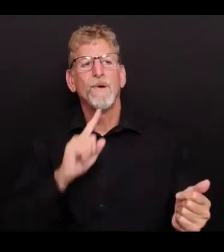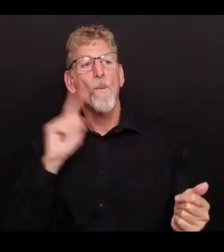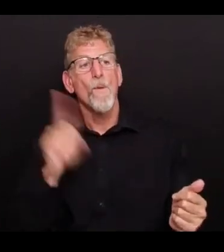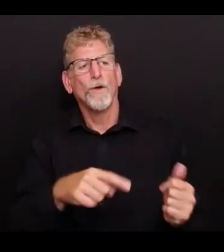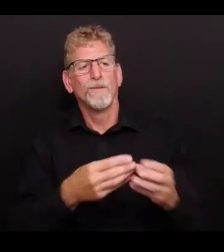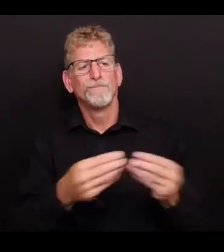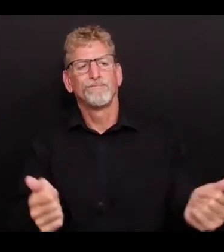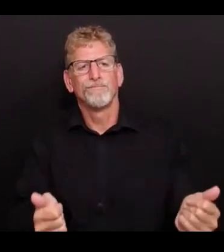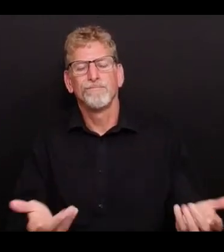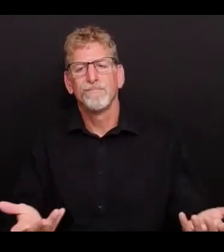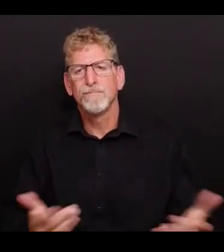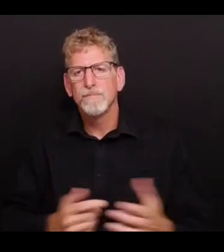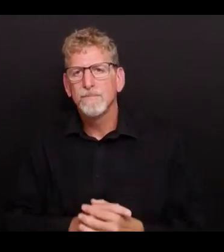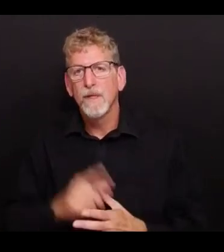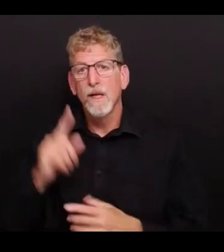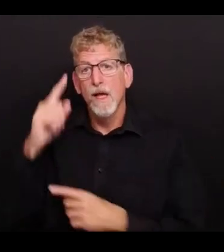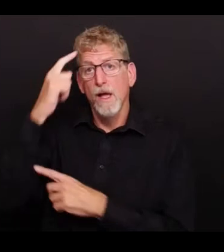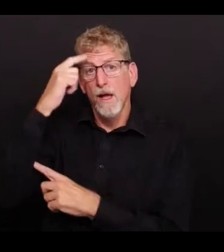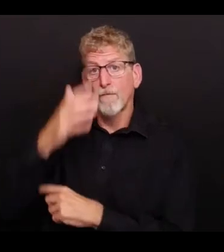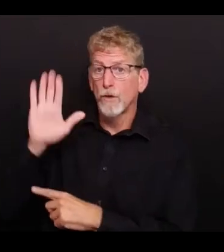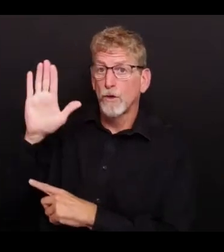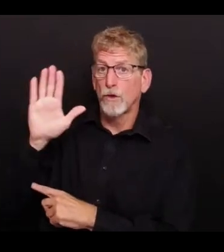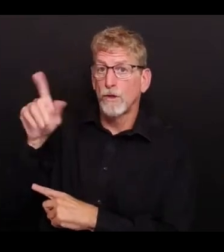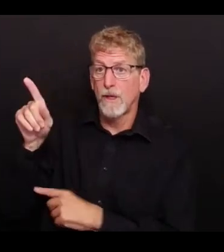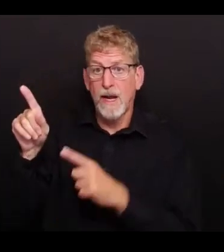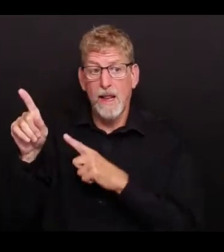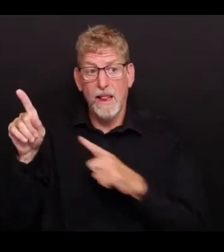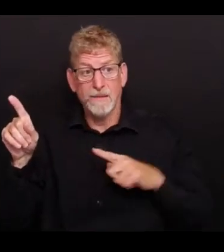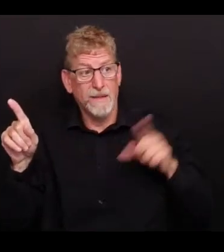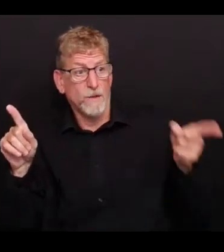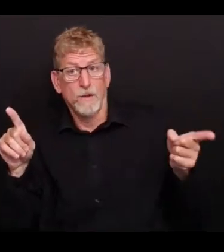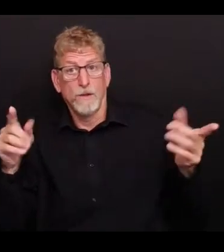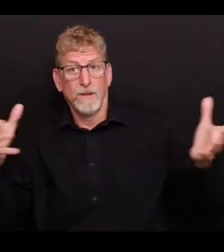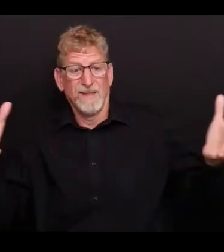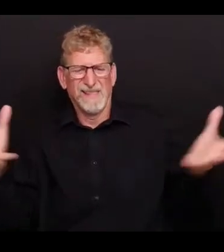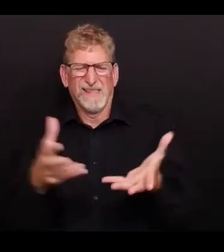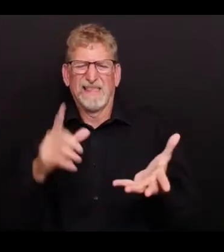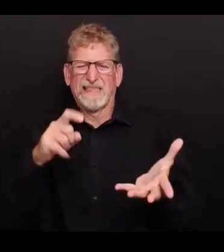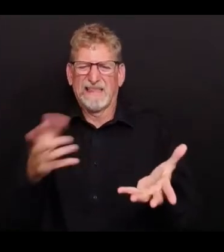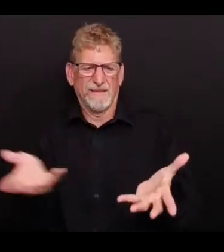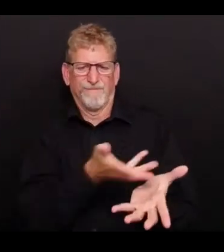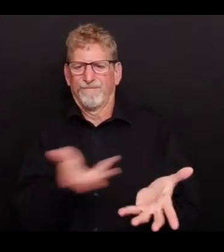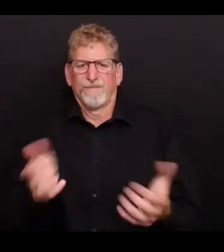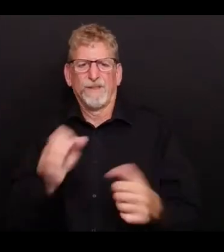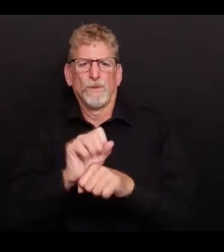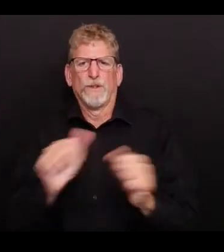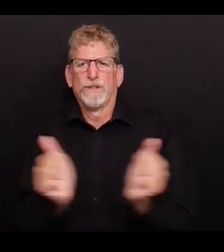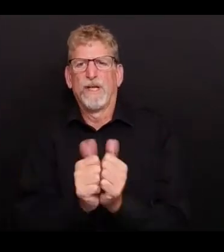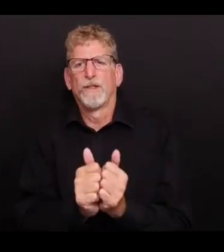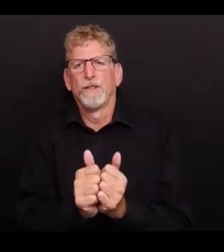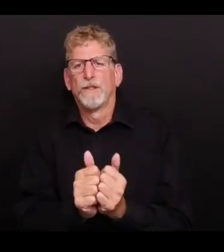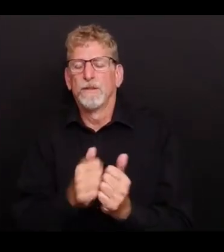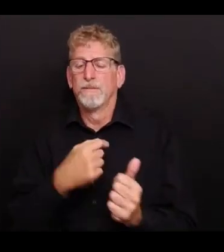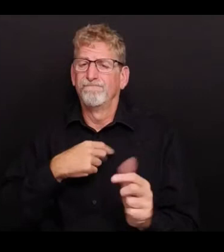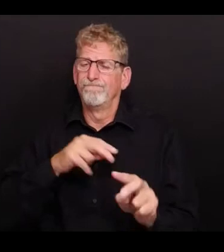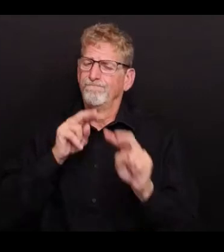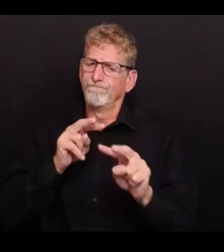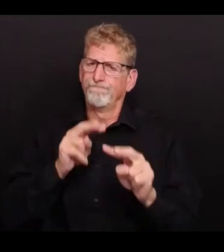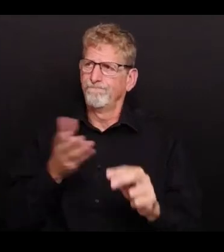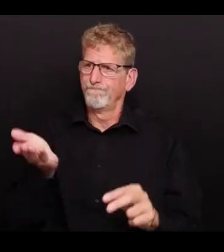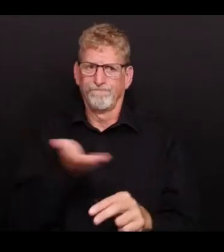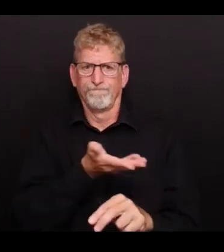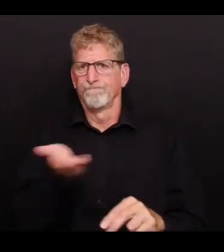the legislature at this point in time. And we will be keeping a close eye and coming up